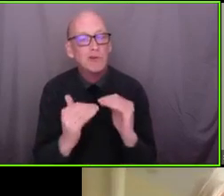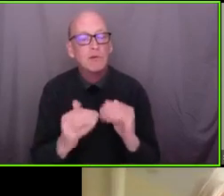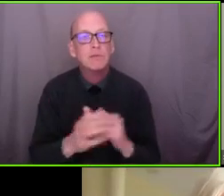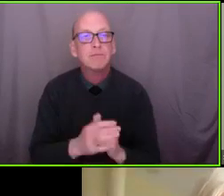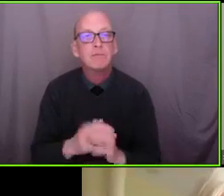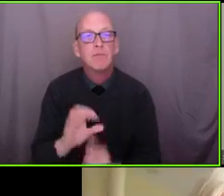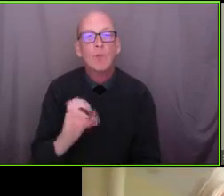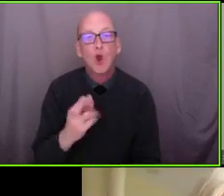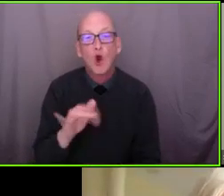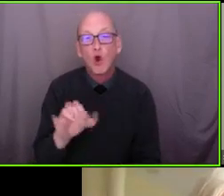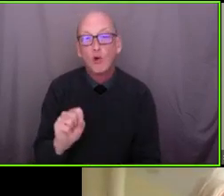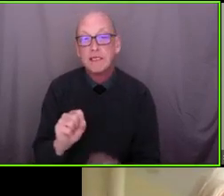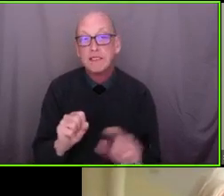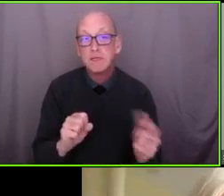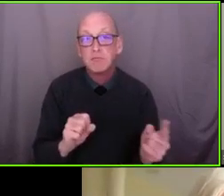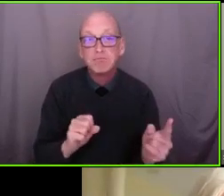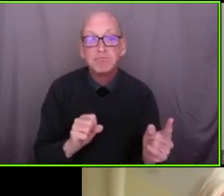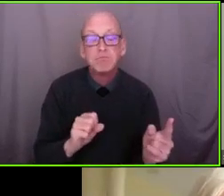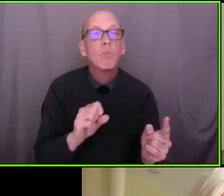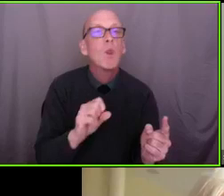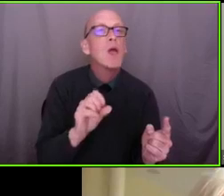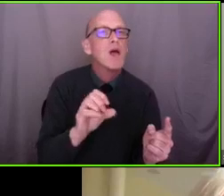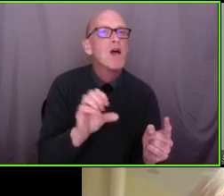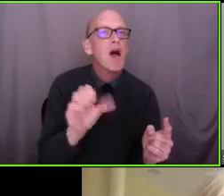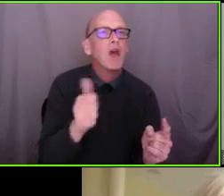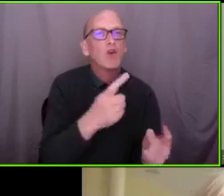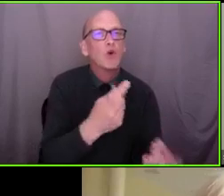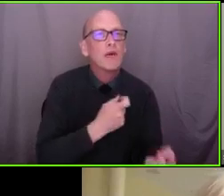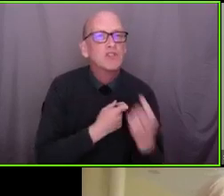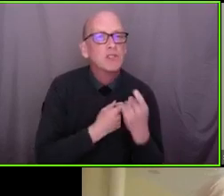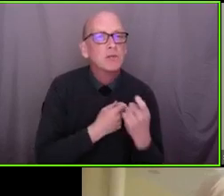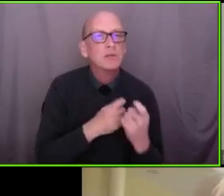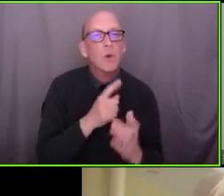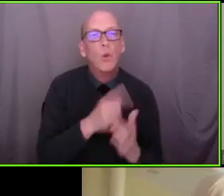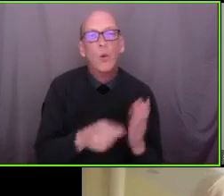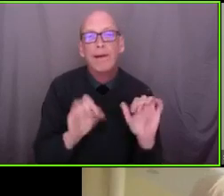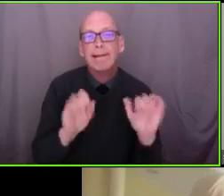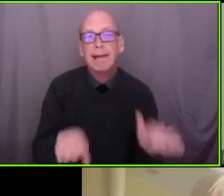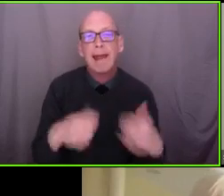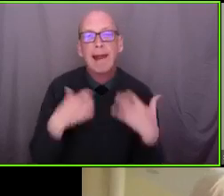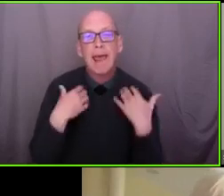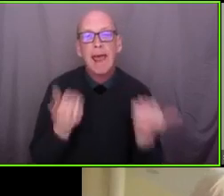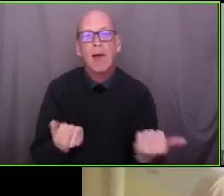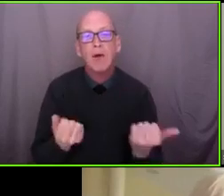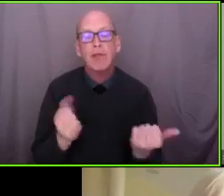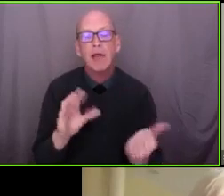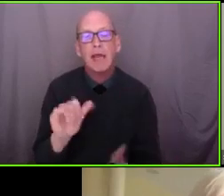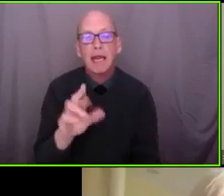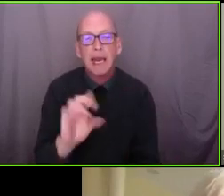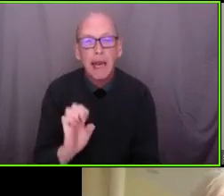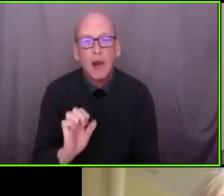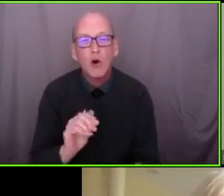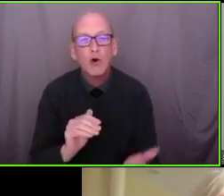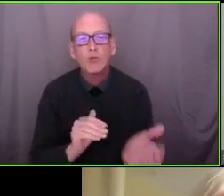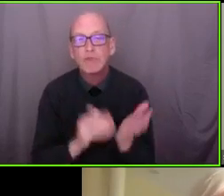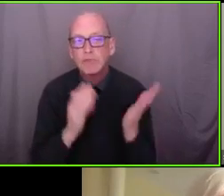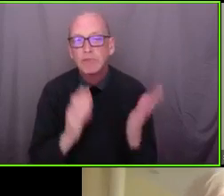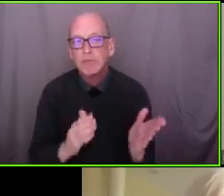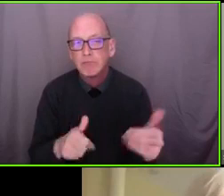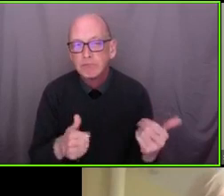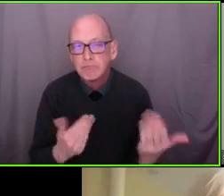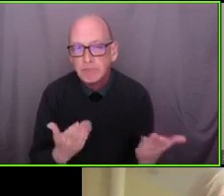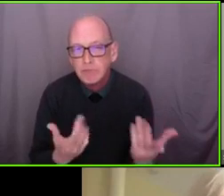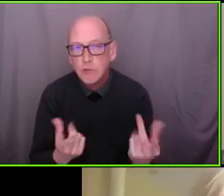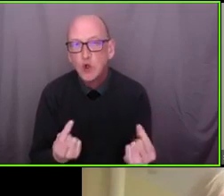question, Sydney, while we're on this particular topic. What could healthcare providers do? Is there a place where they